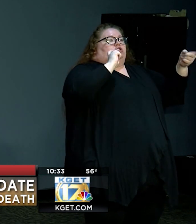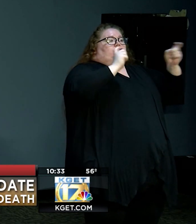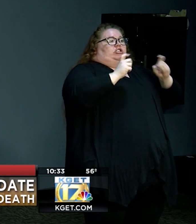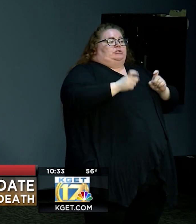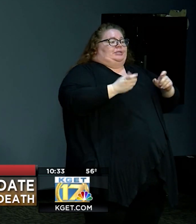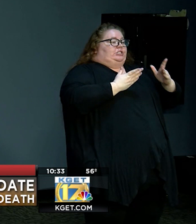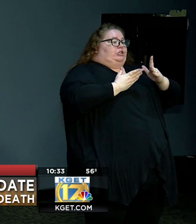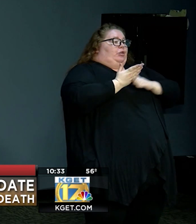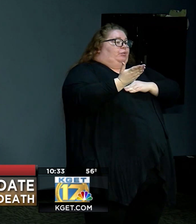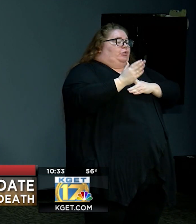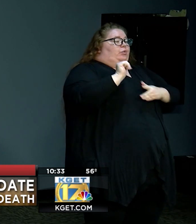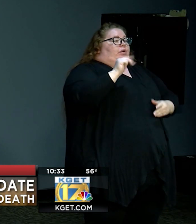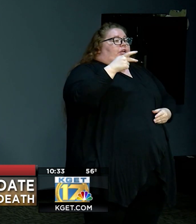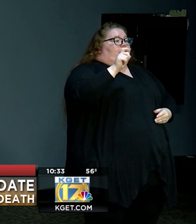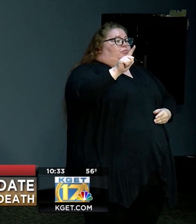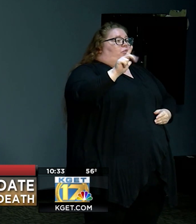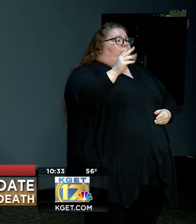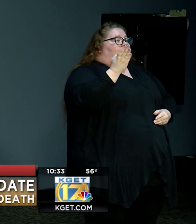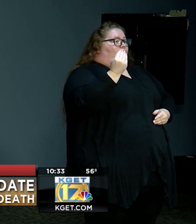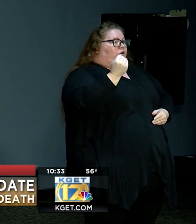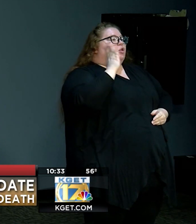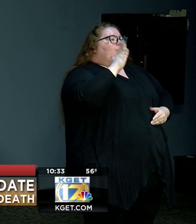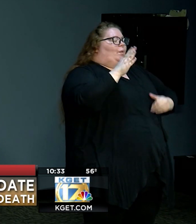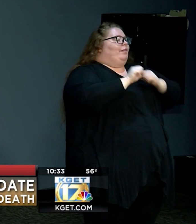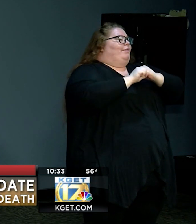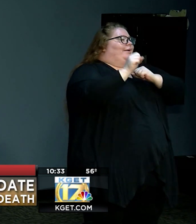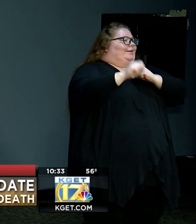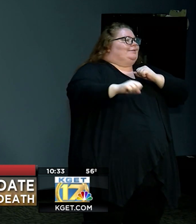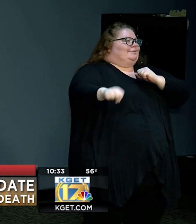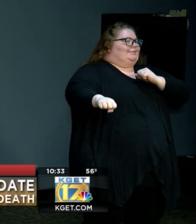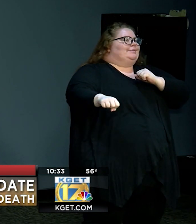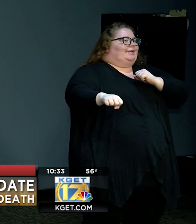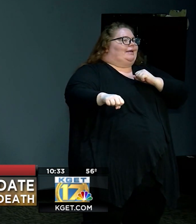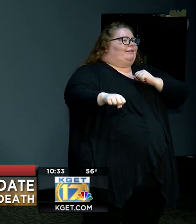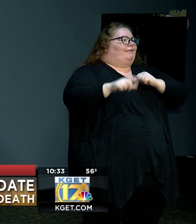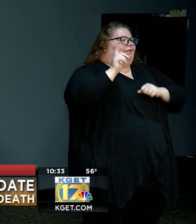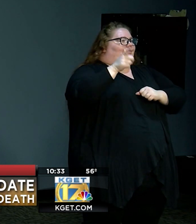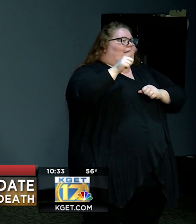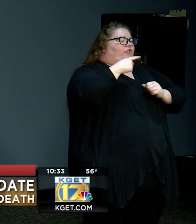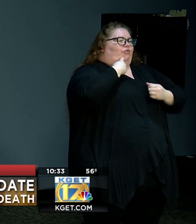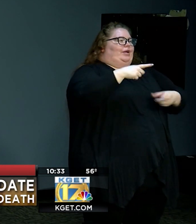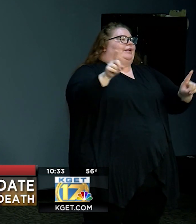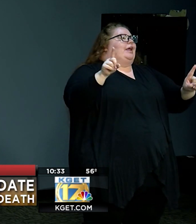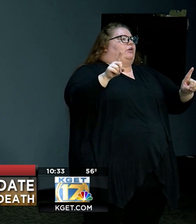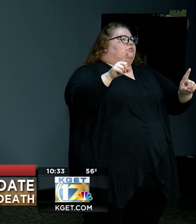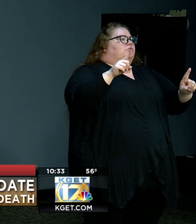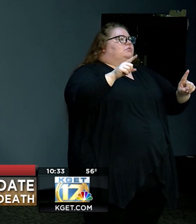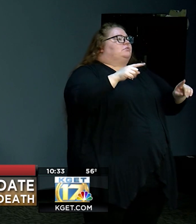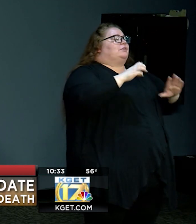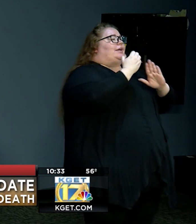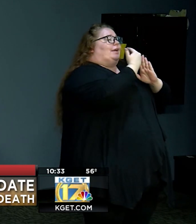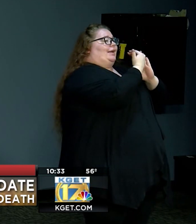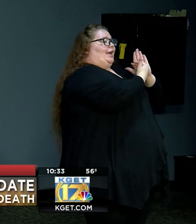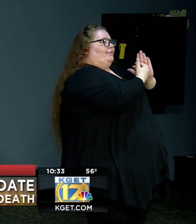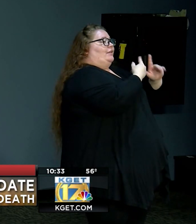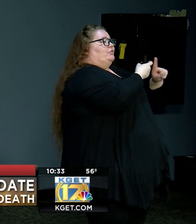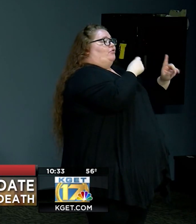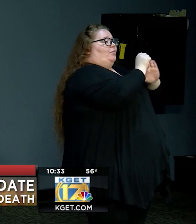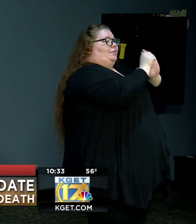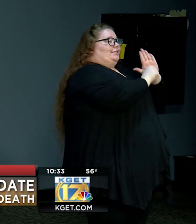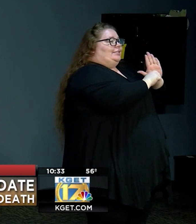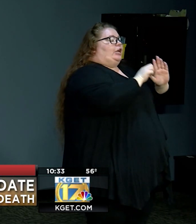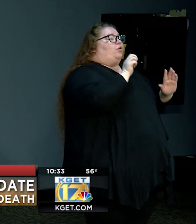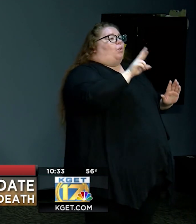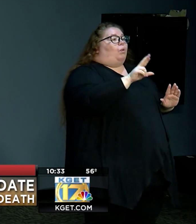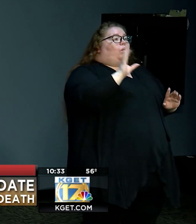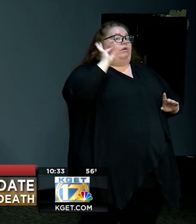April 14th and will likely extend beyond April 14th as we see those guidelines come from state or